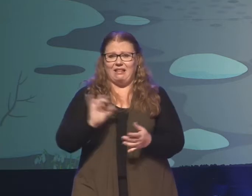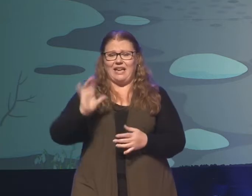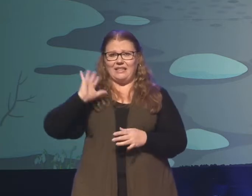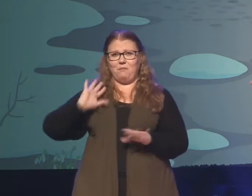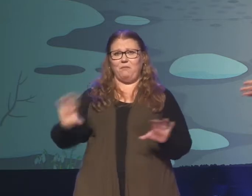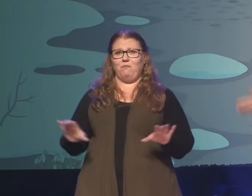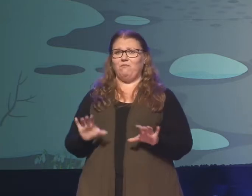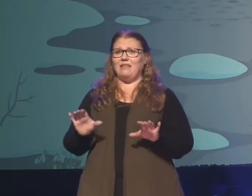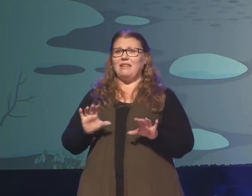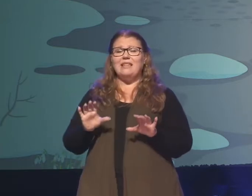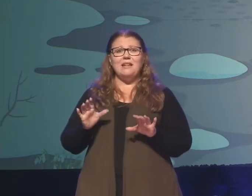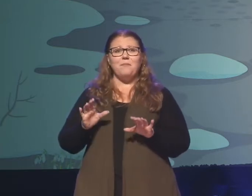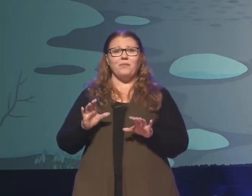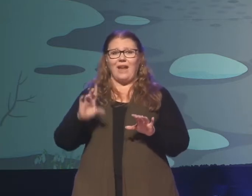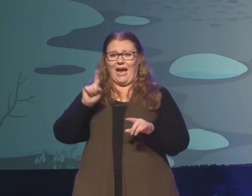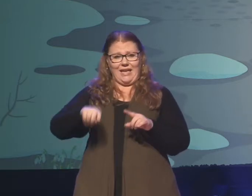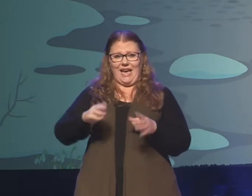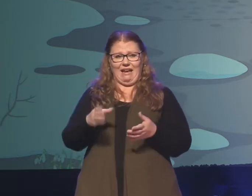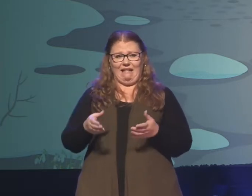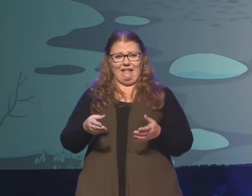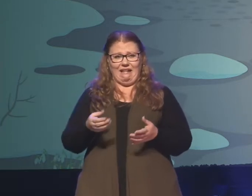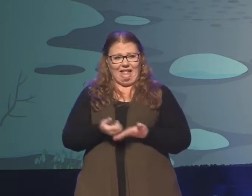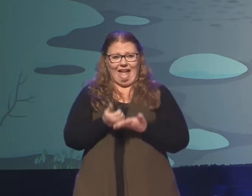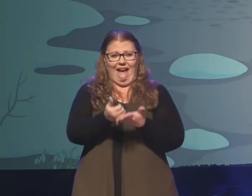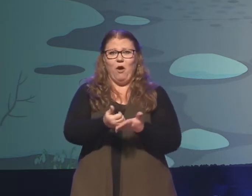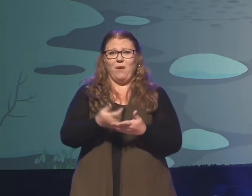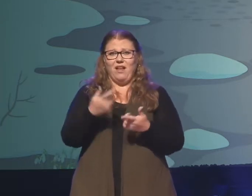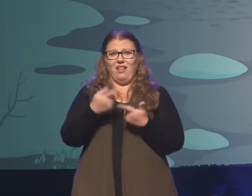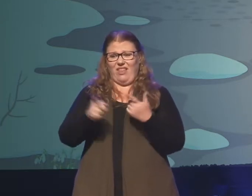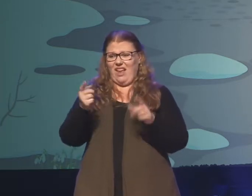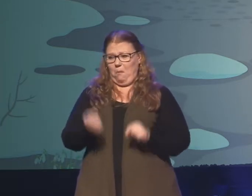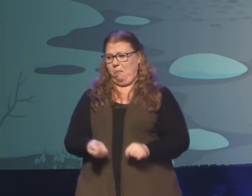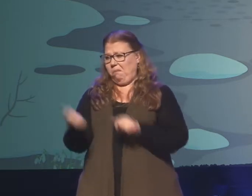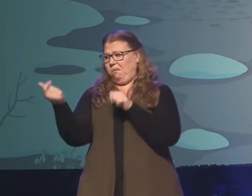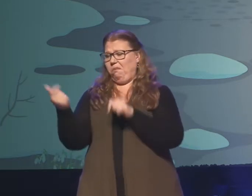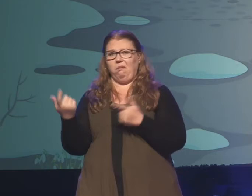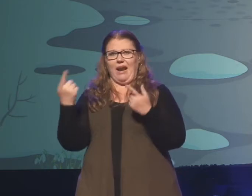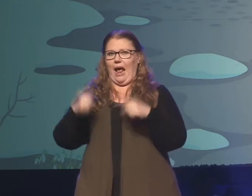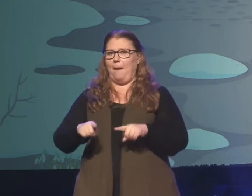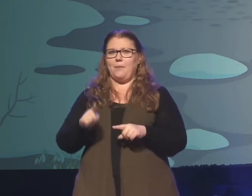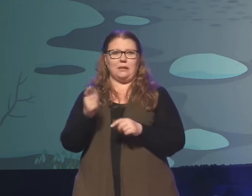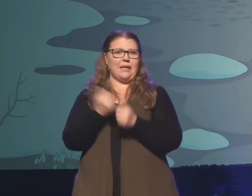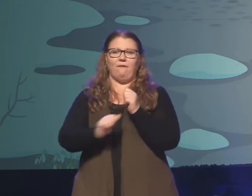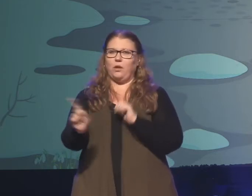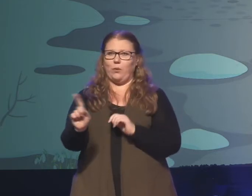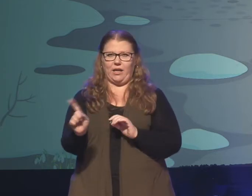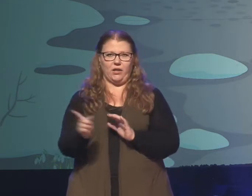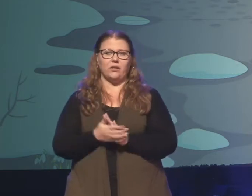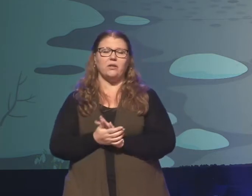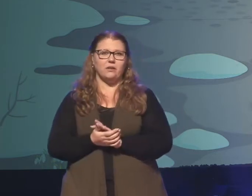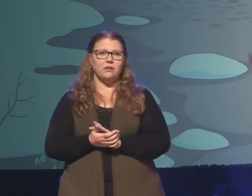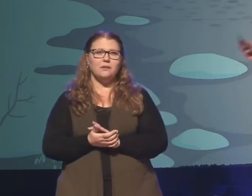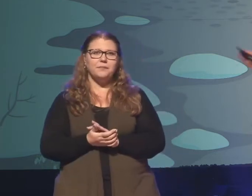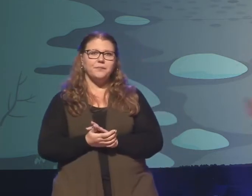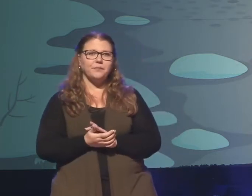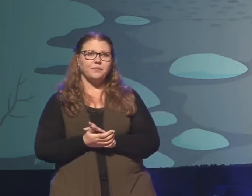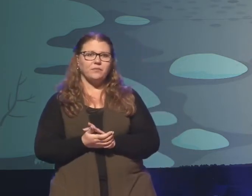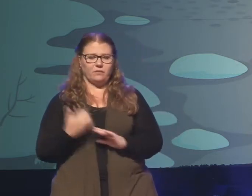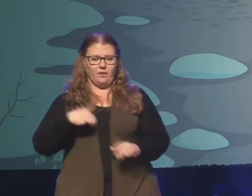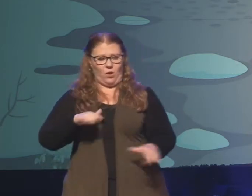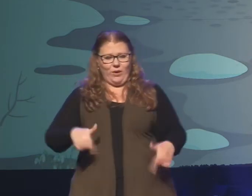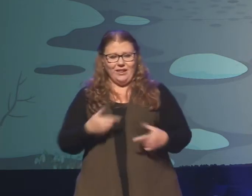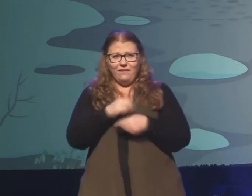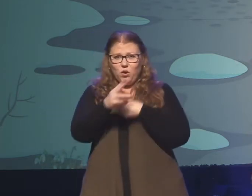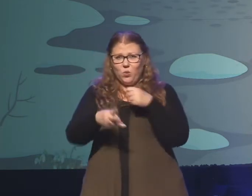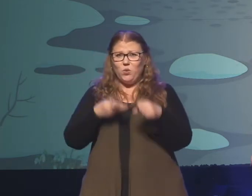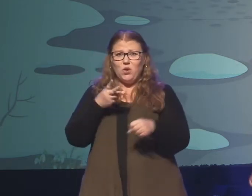no longer contribute, and then all of a sudden, I was just thrown out. It happens everywhere. Because the reality is, we live in a world